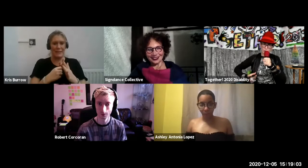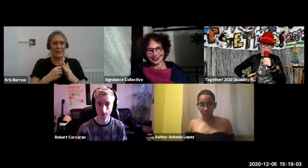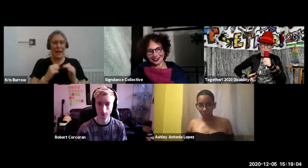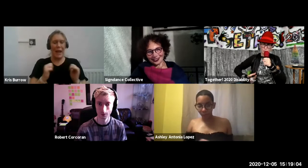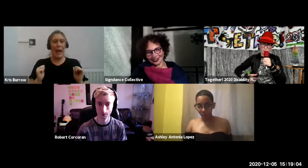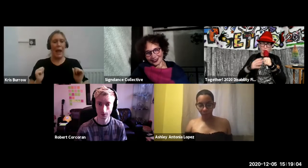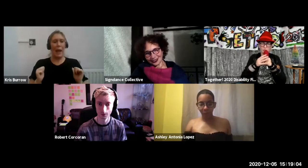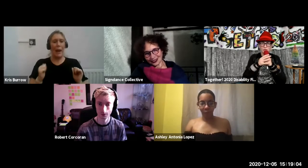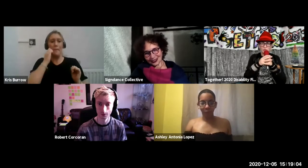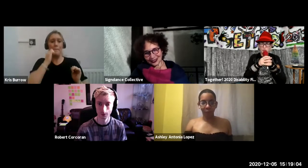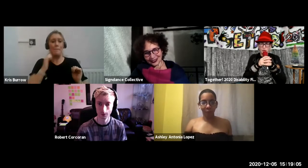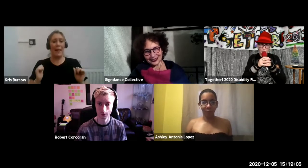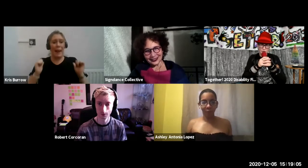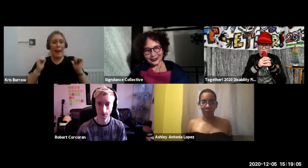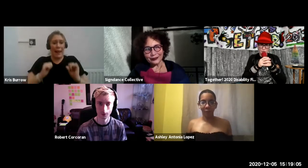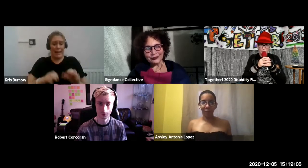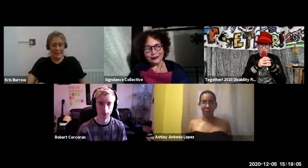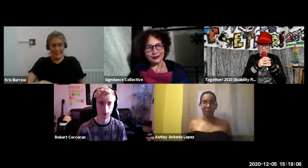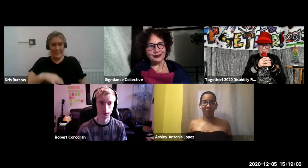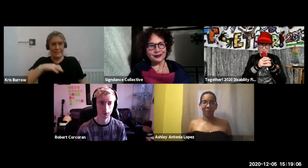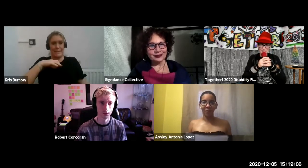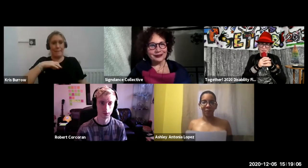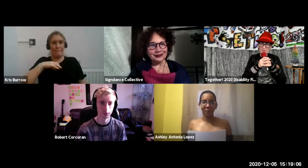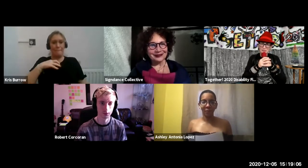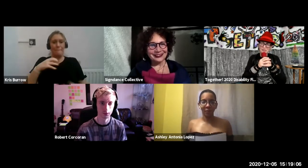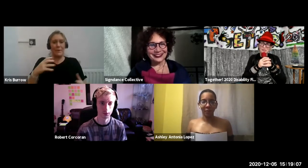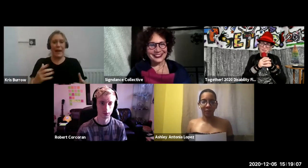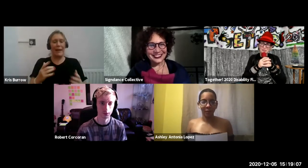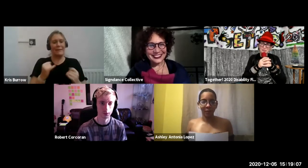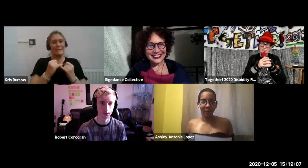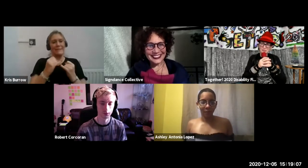zipped top with silver coloured jewellery.